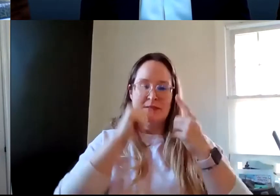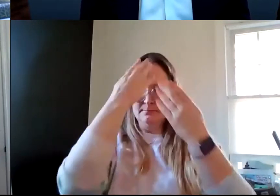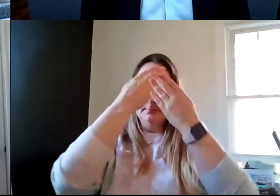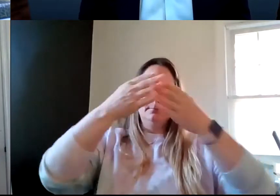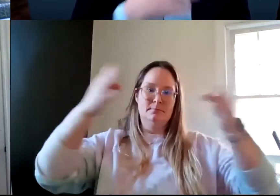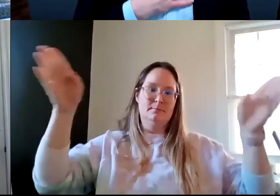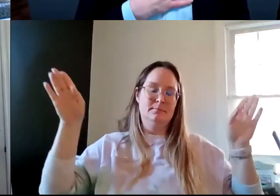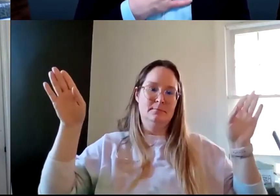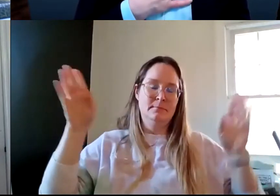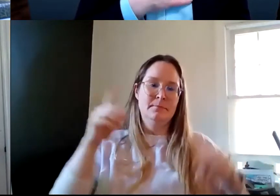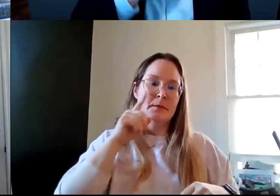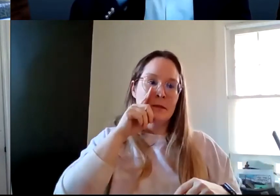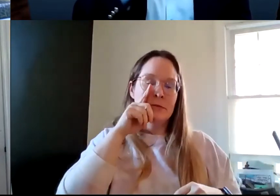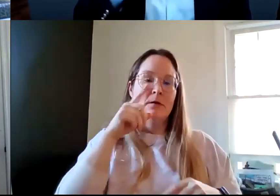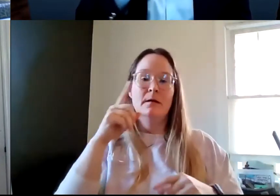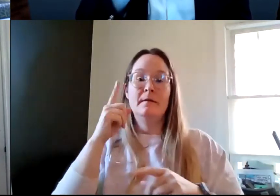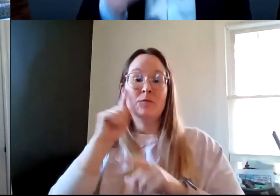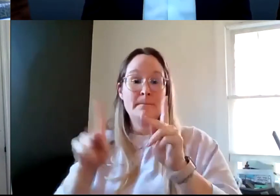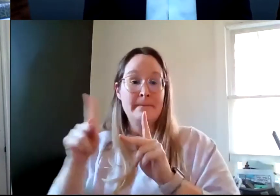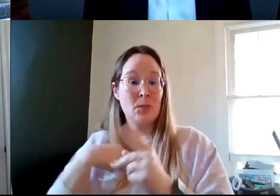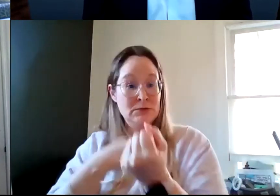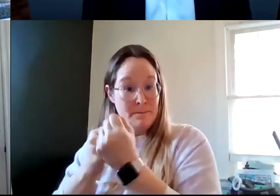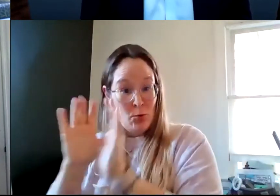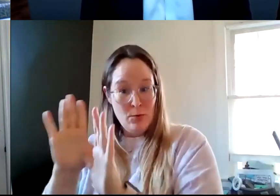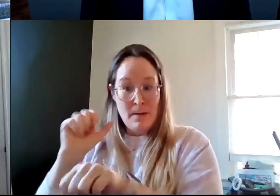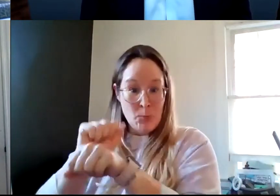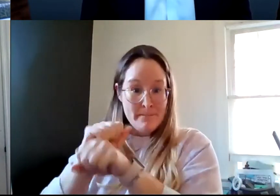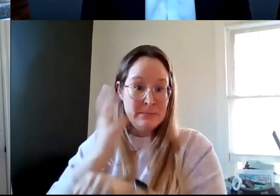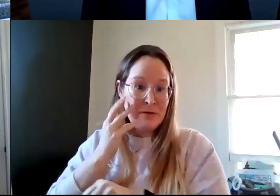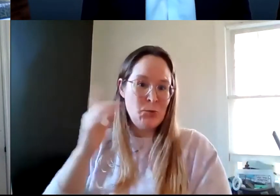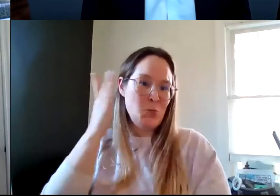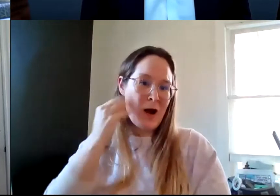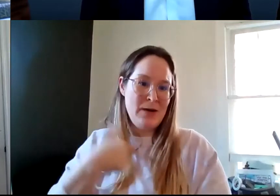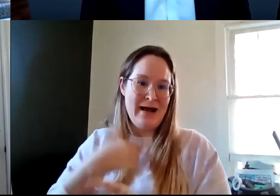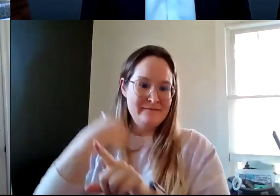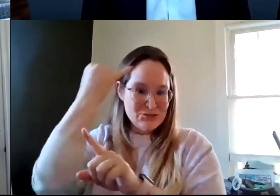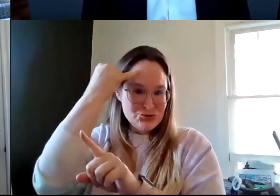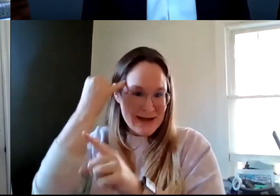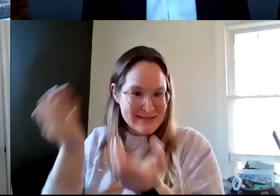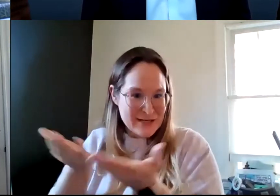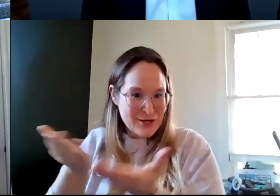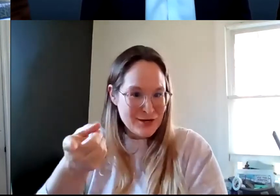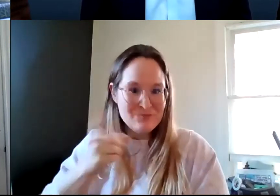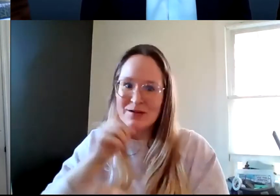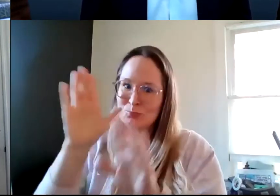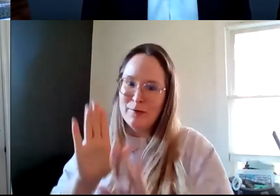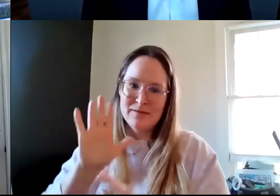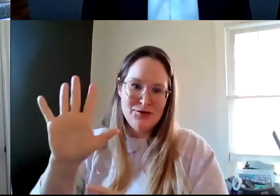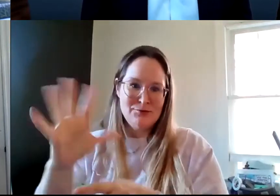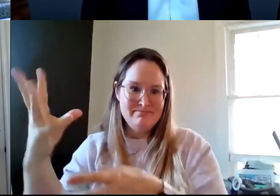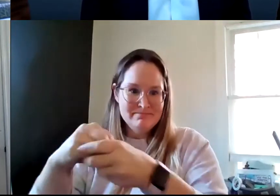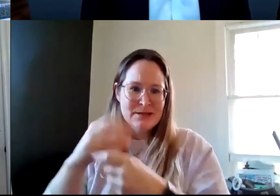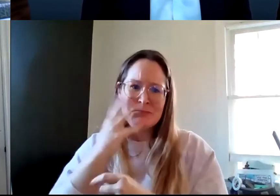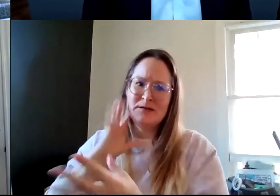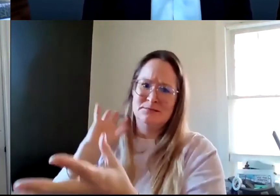focusing on recruitment. My responsibility is basically the general public in terms of work experience, because